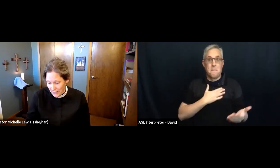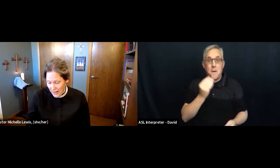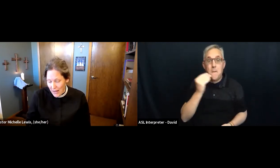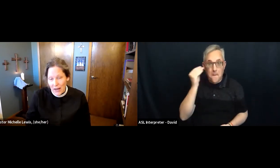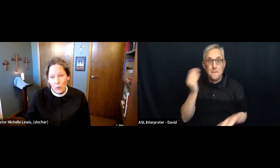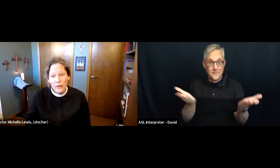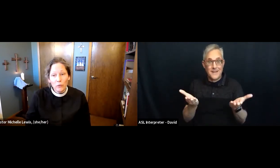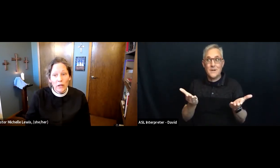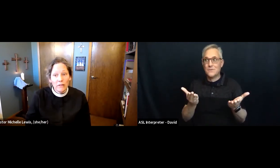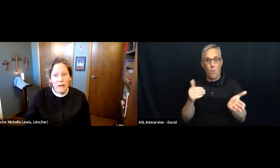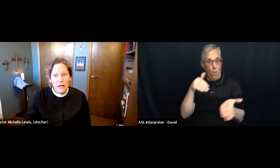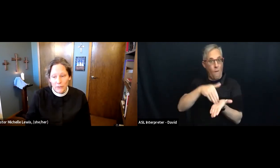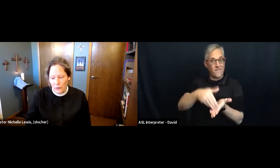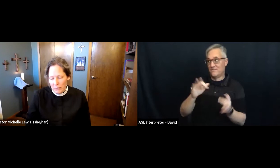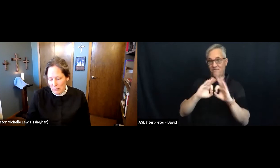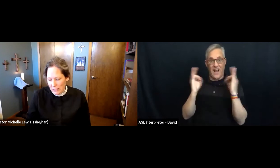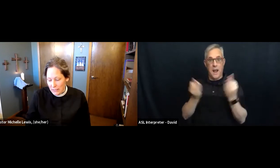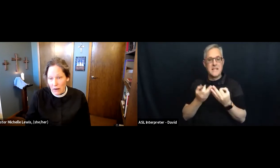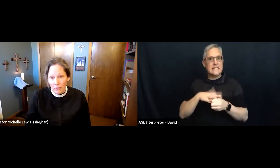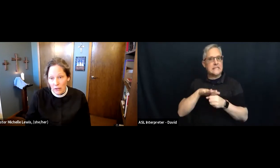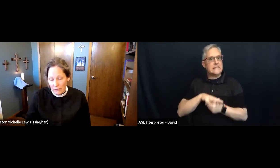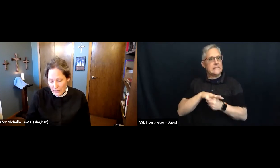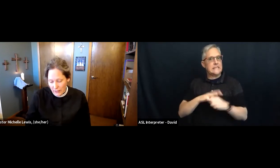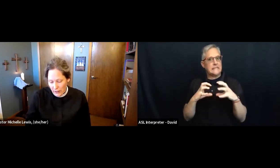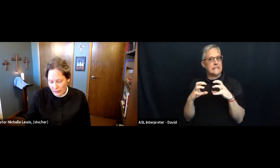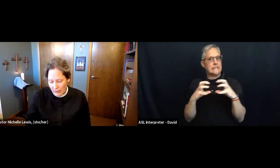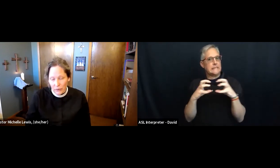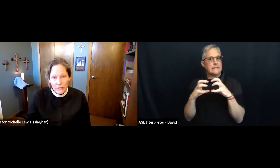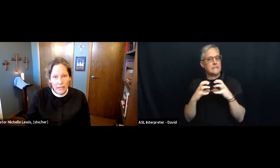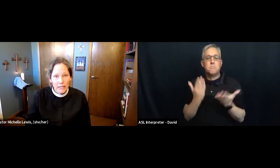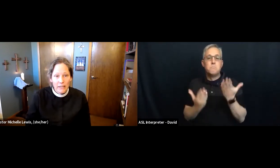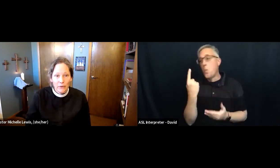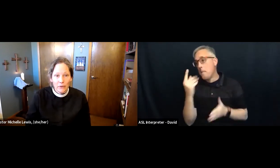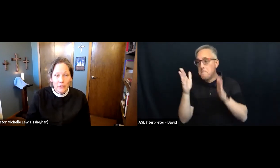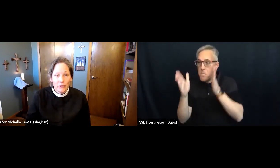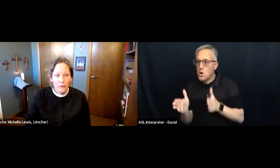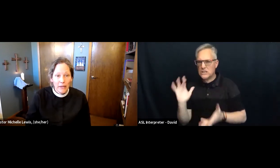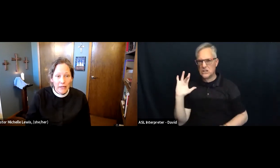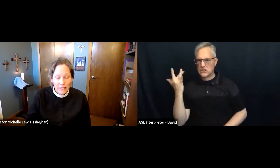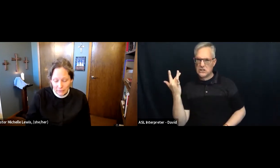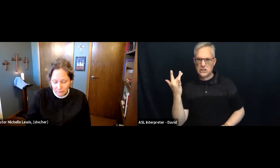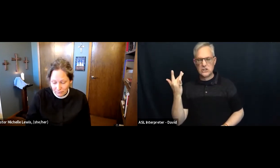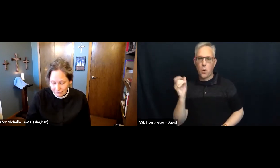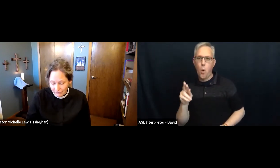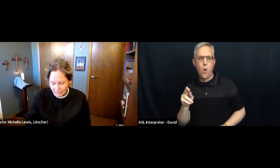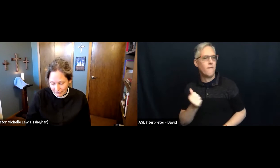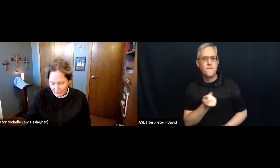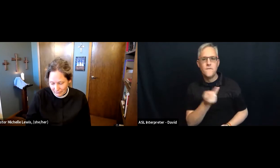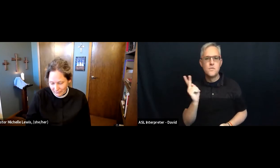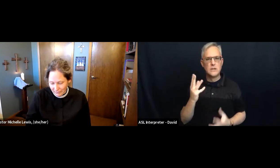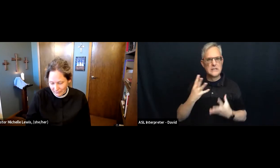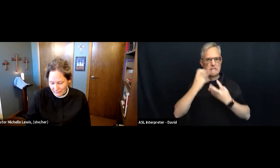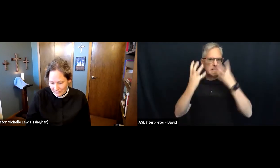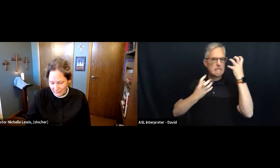house, when one of us or maybe several of us are irritated or annoyed.